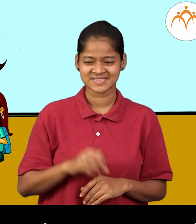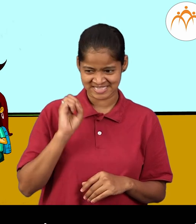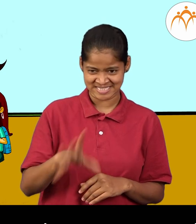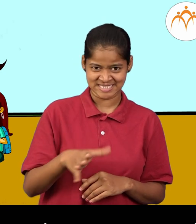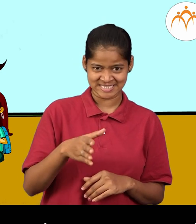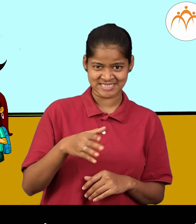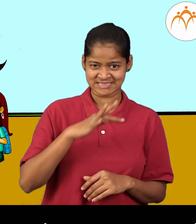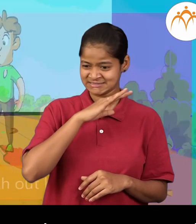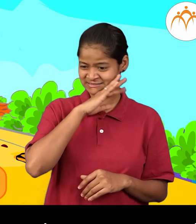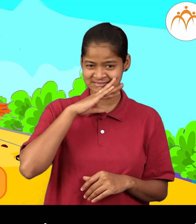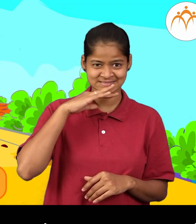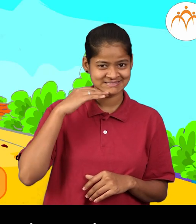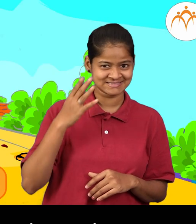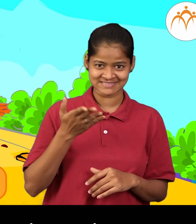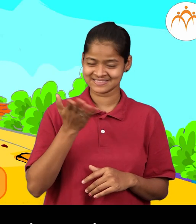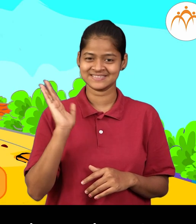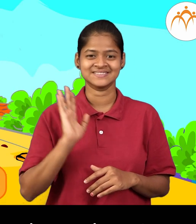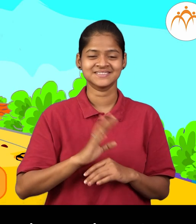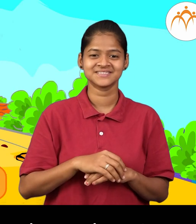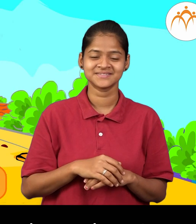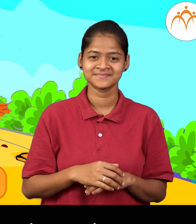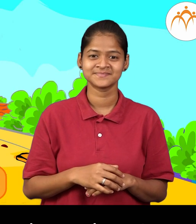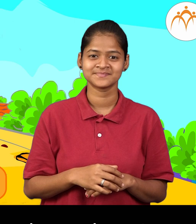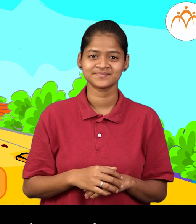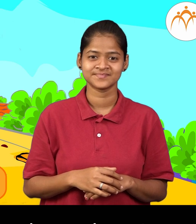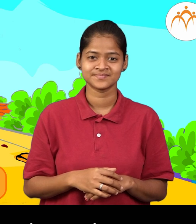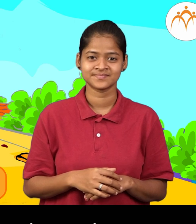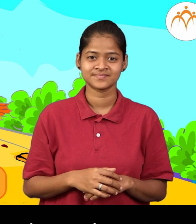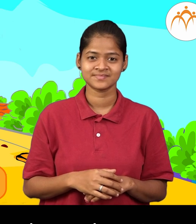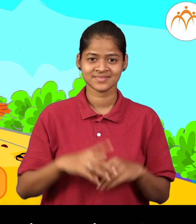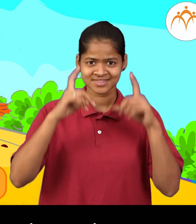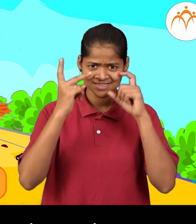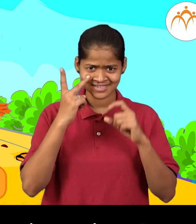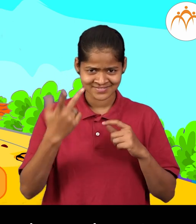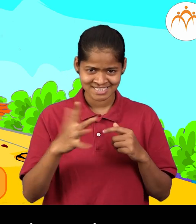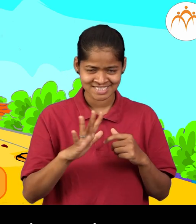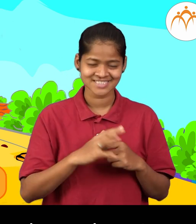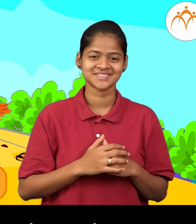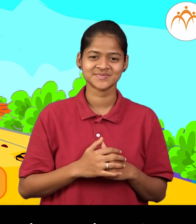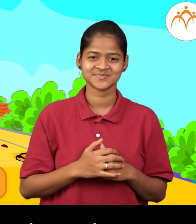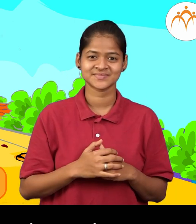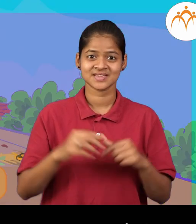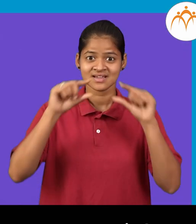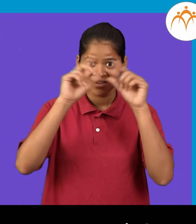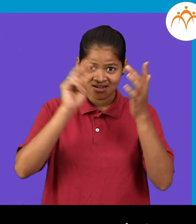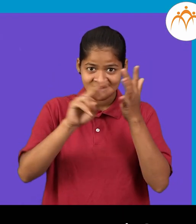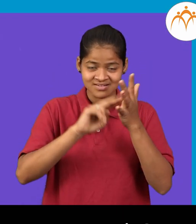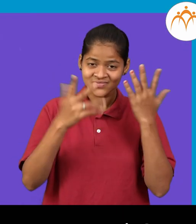answers well. Oh shit. So much trash out here. Did